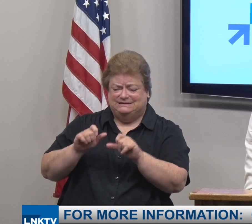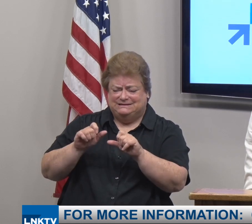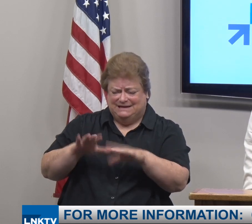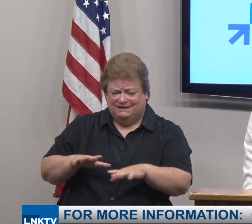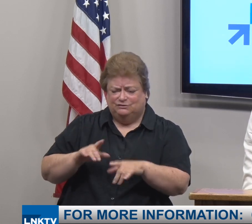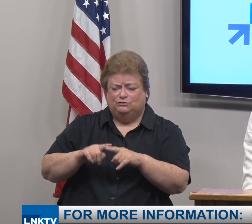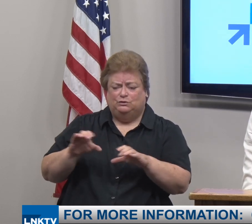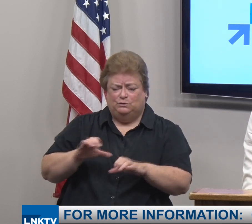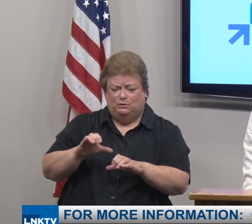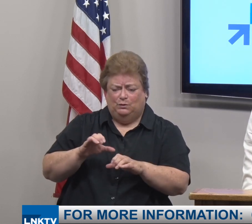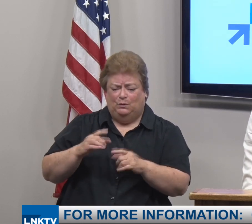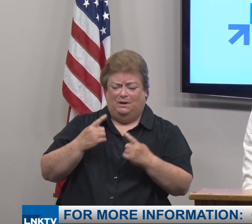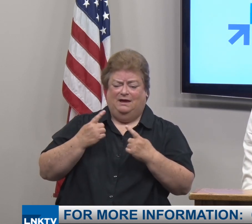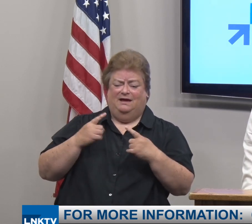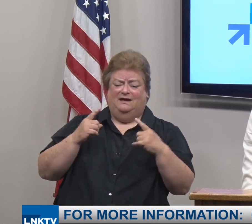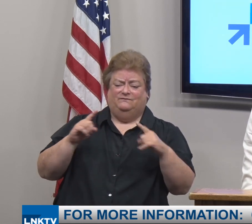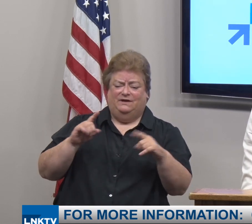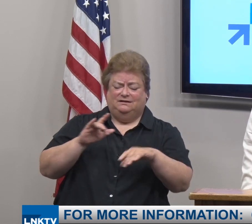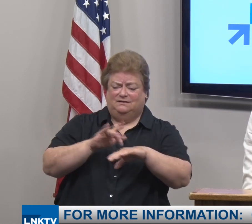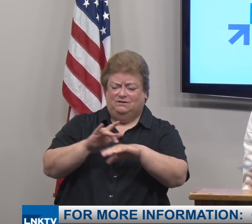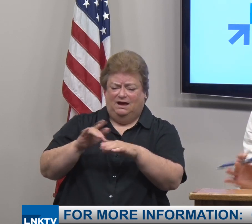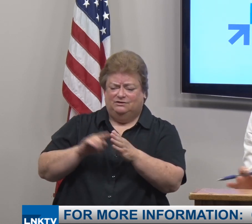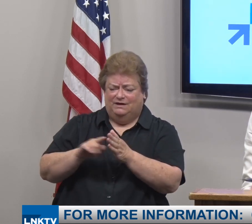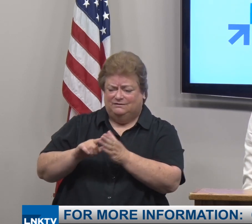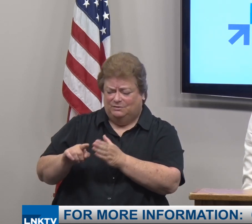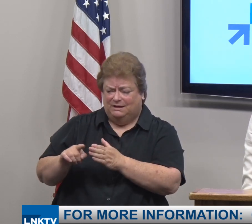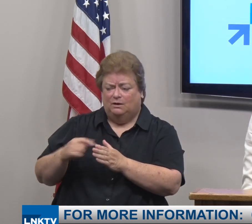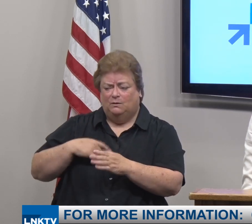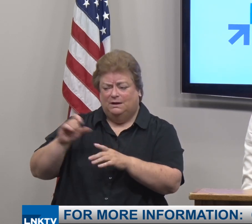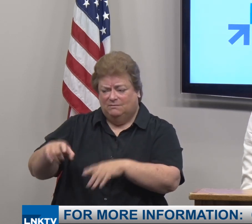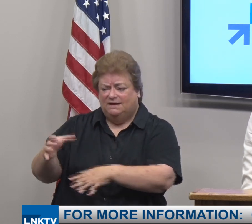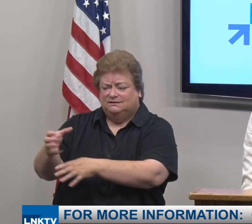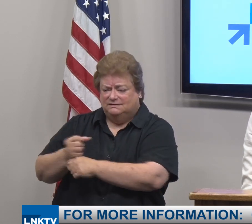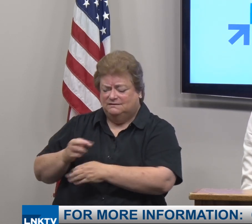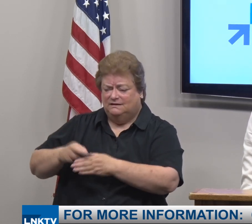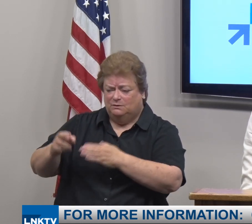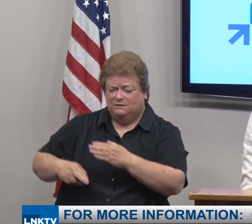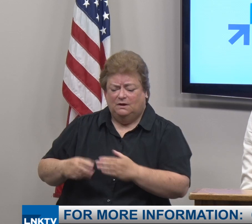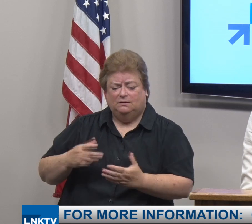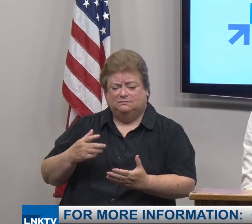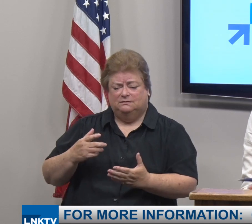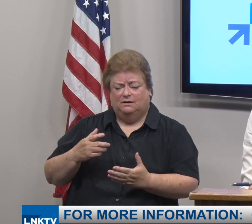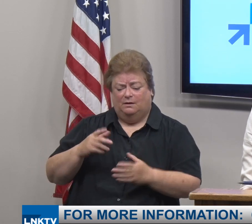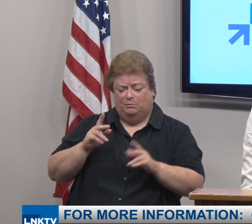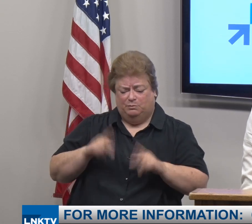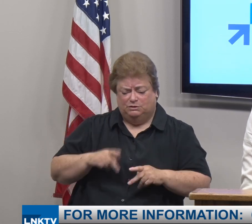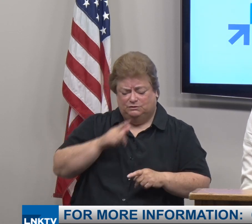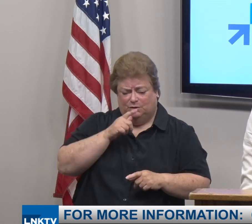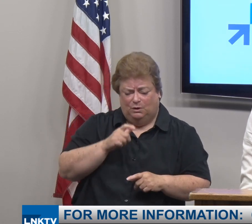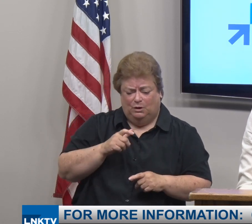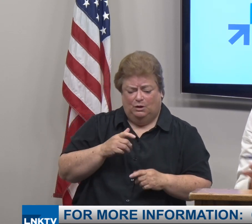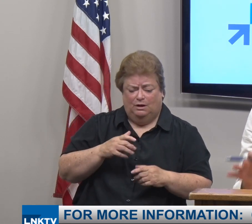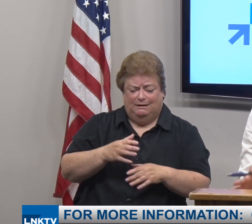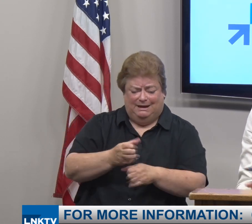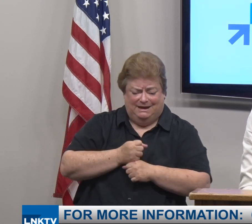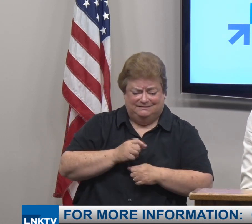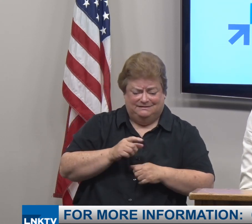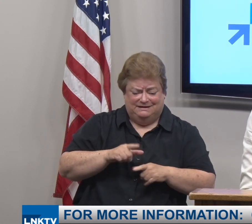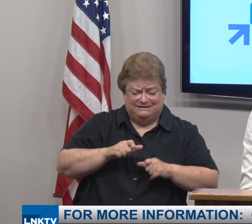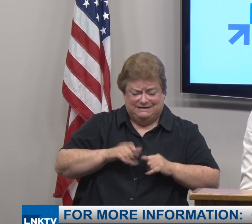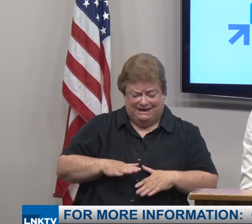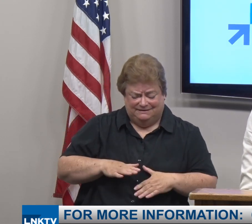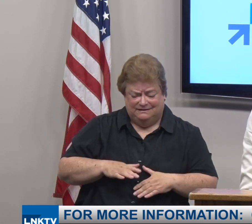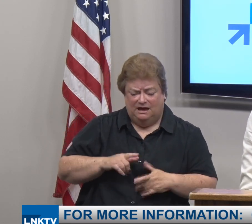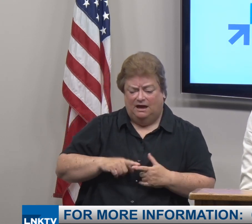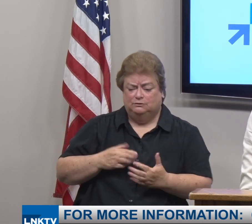tracing depend on those results coming back quickly. As you can imagine, someone who gets a test has to quarantine until they get